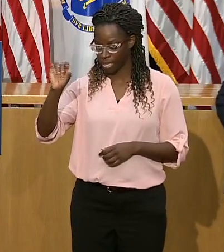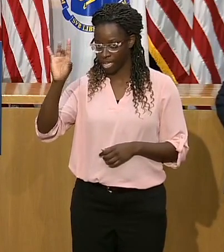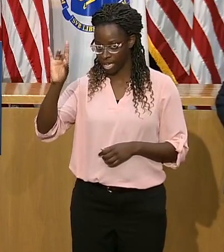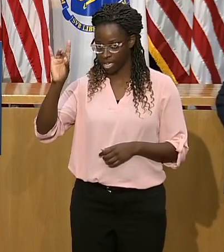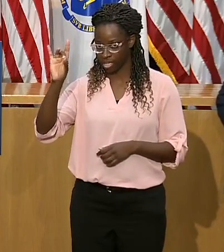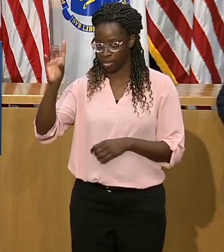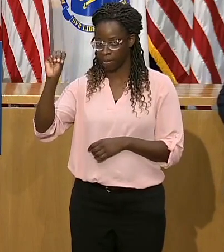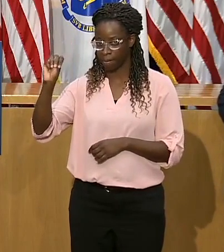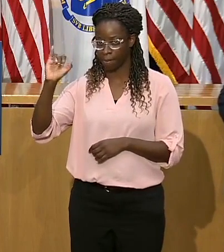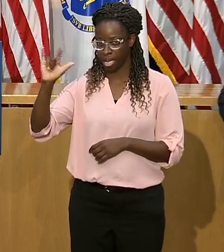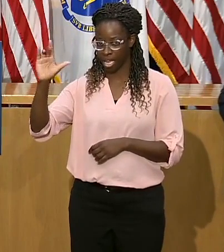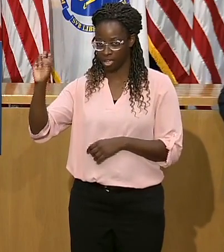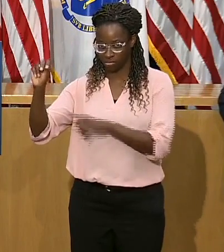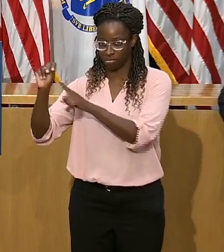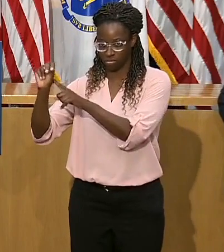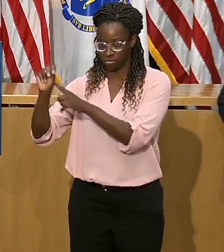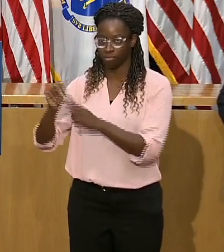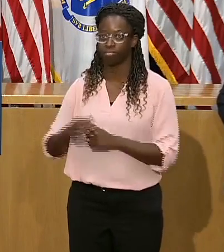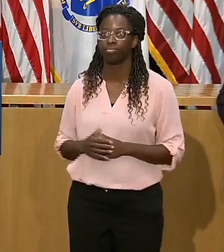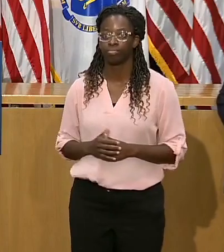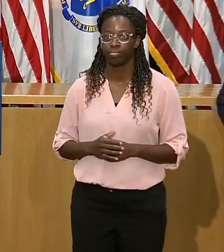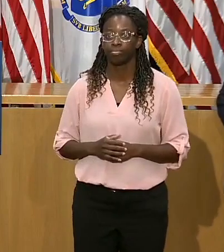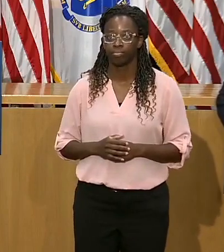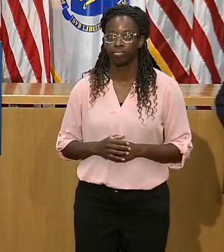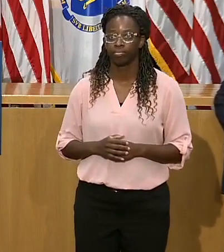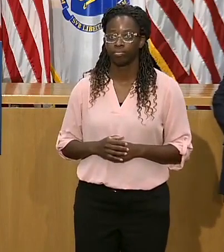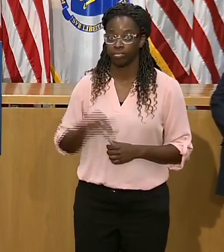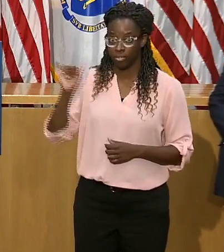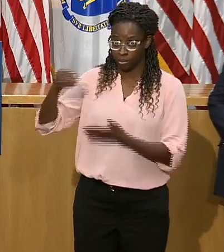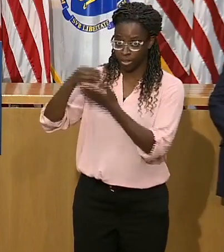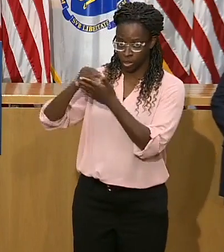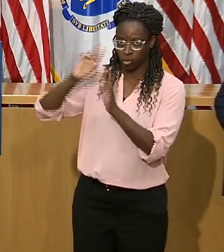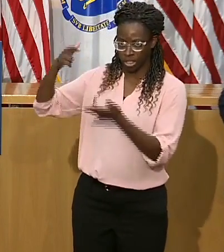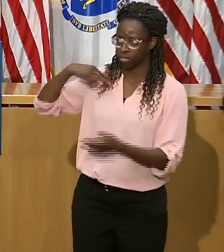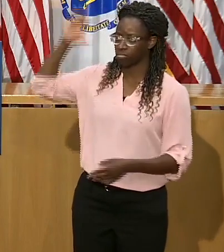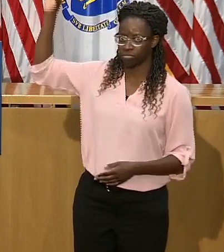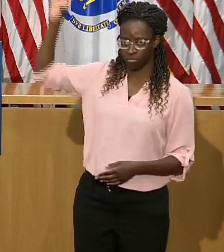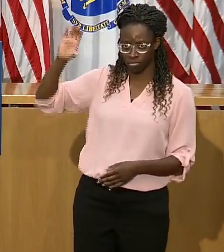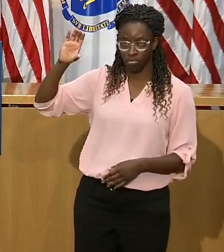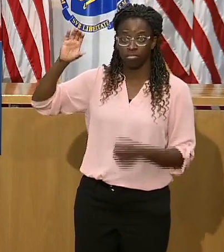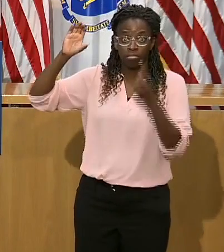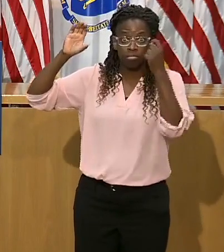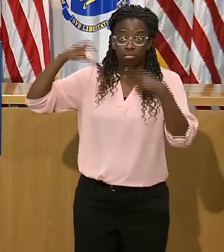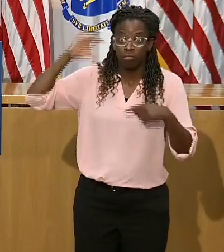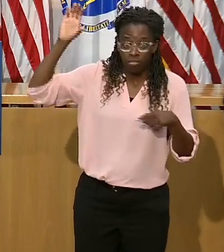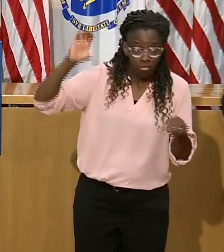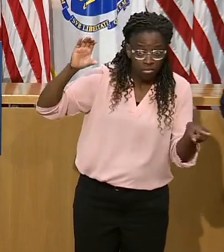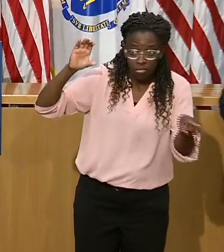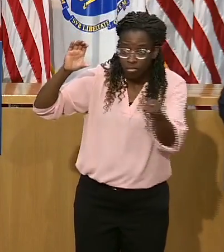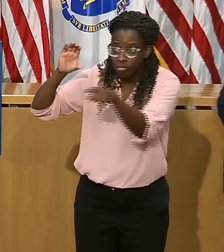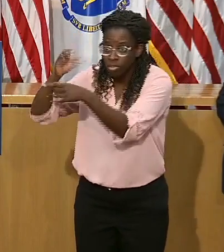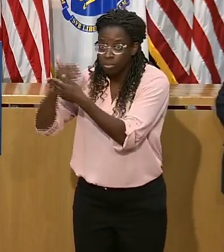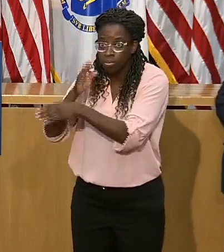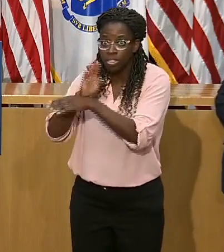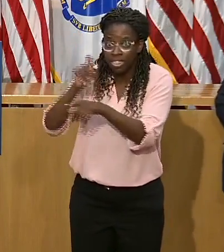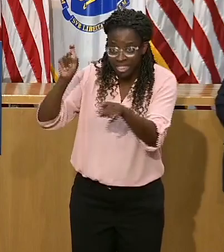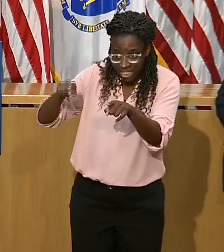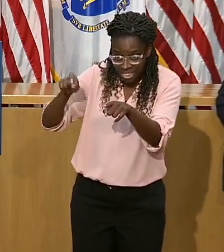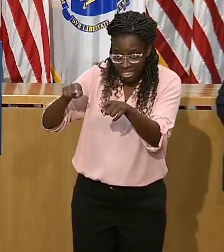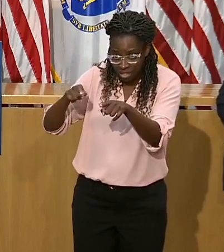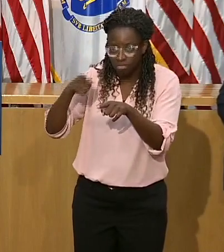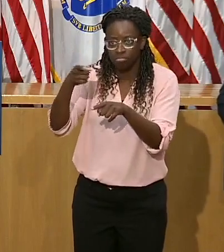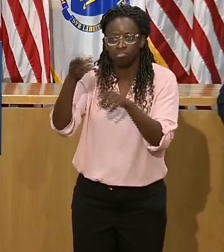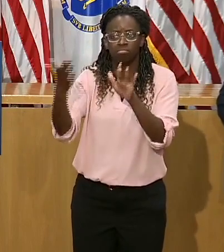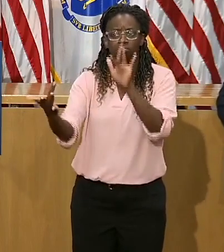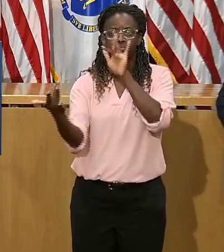$75,000 immediately available today to support the hardest hit small businesses. These funds can be used to cover a